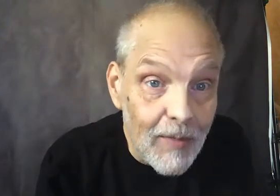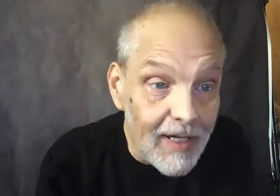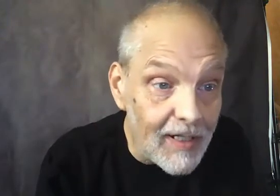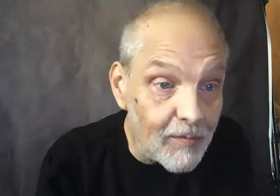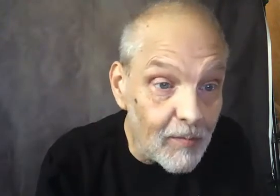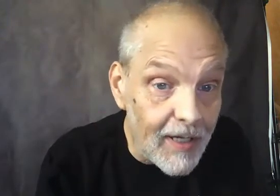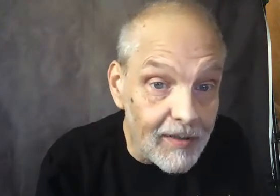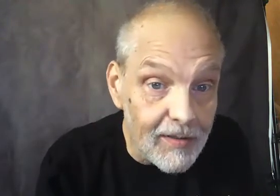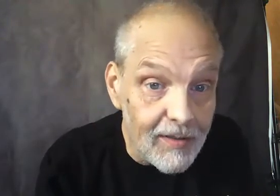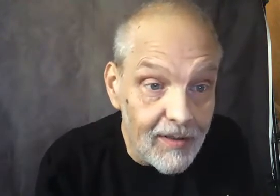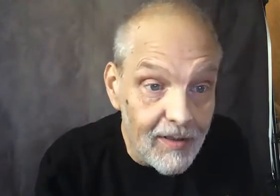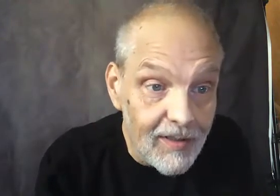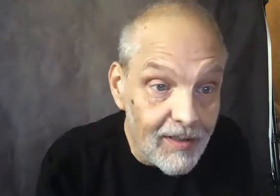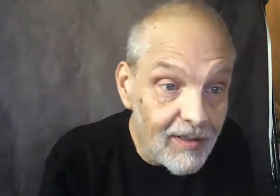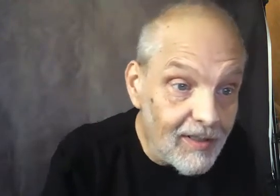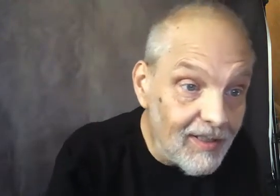Feedback. I need feedback.